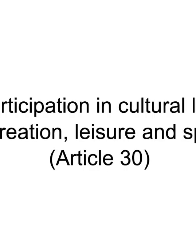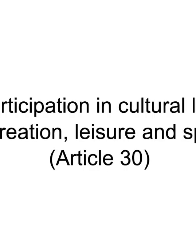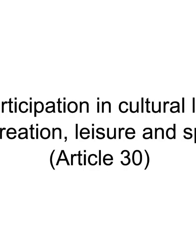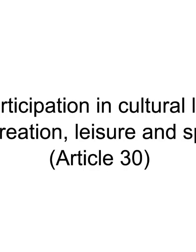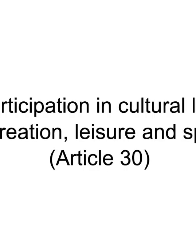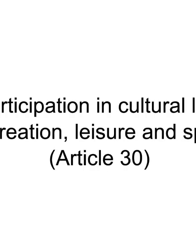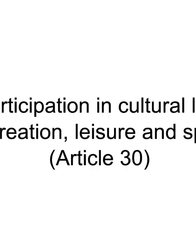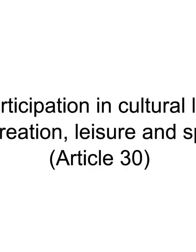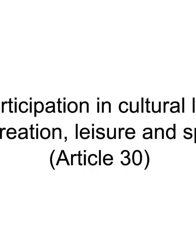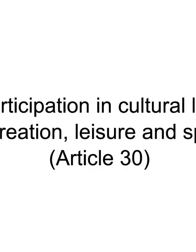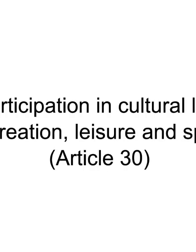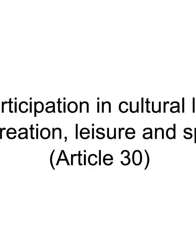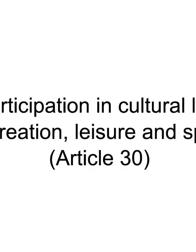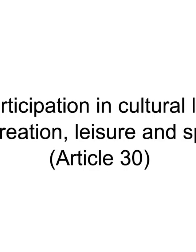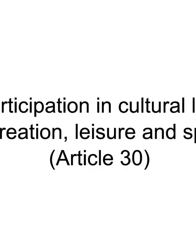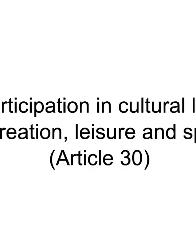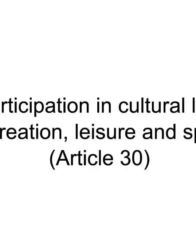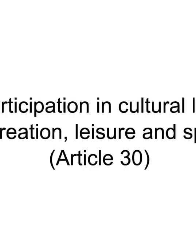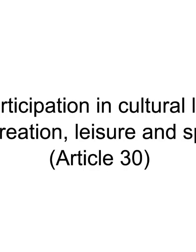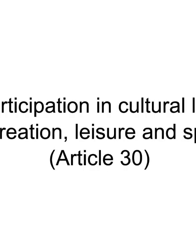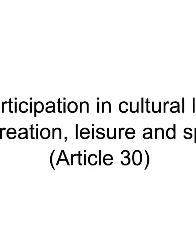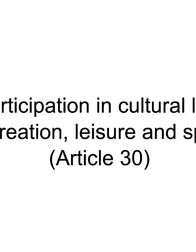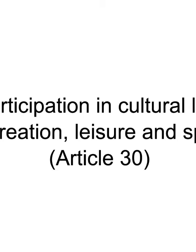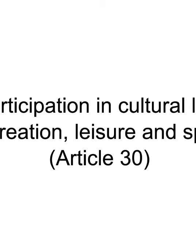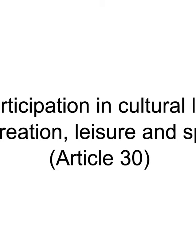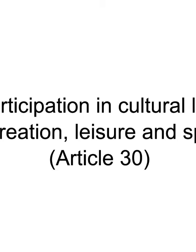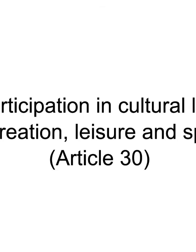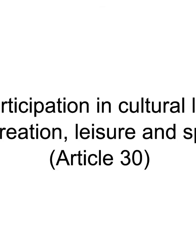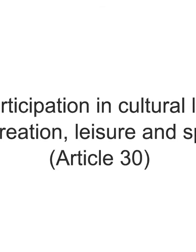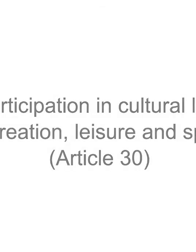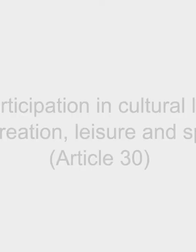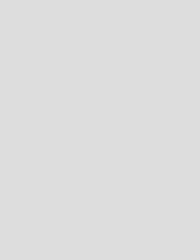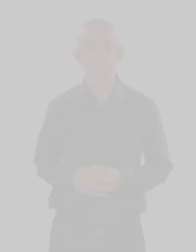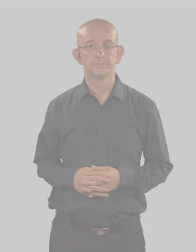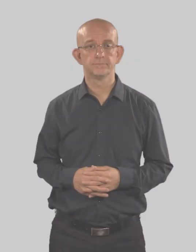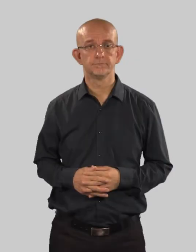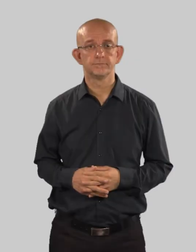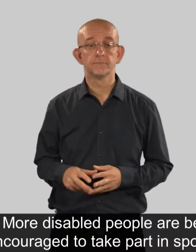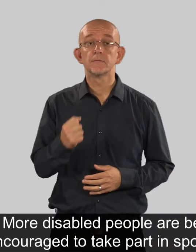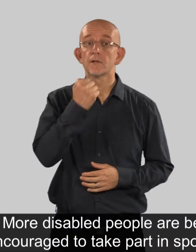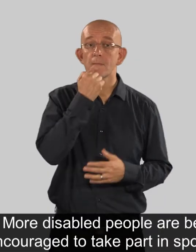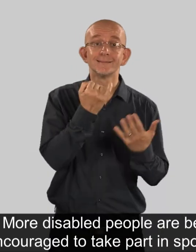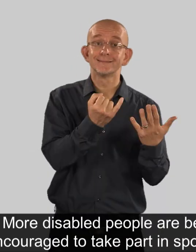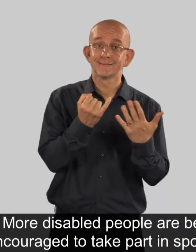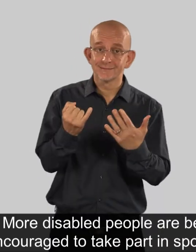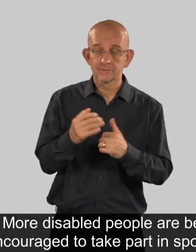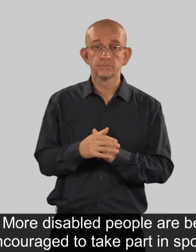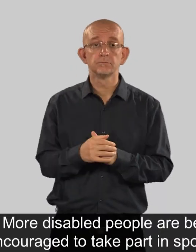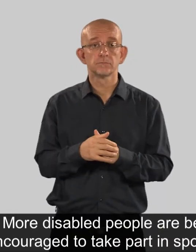Participation in cultural life, recreation, leisure and sport, Article 30. 66.